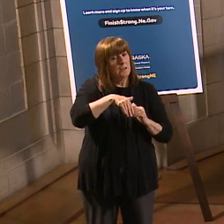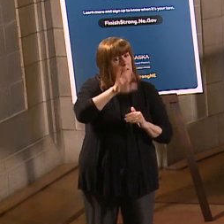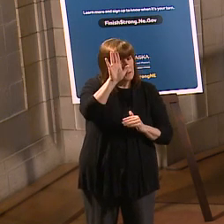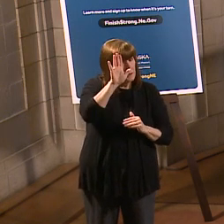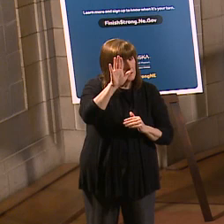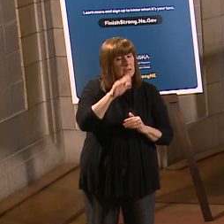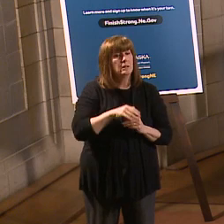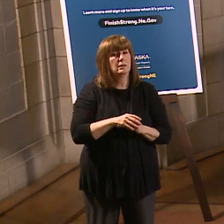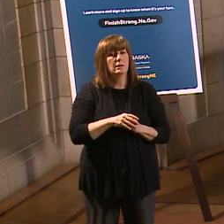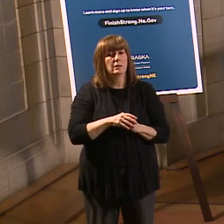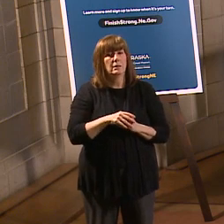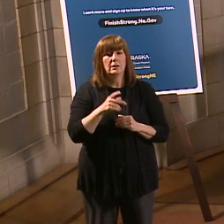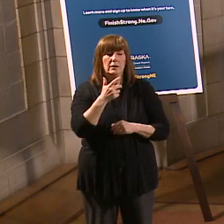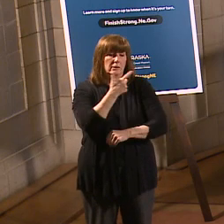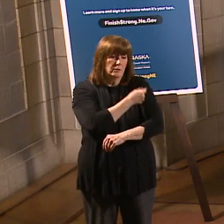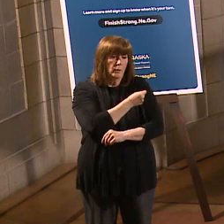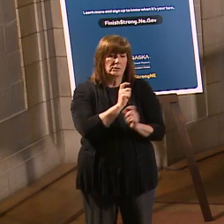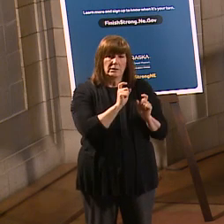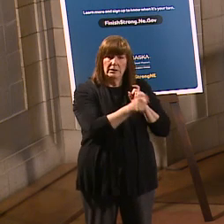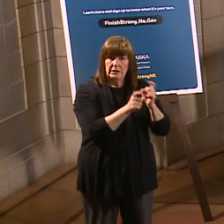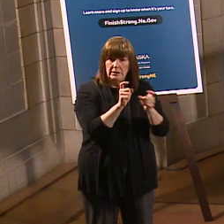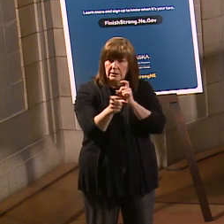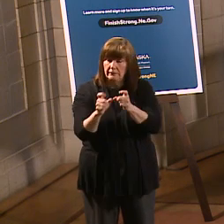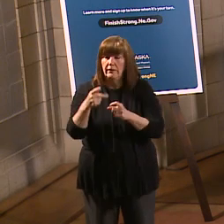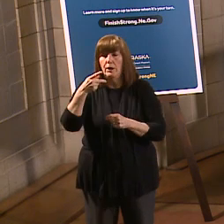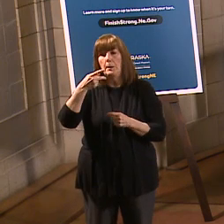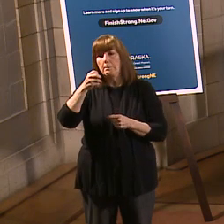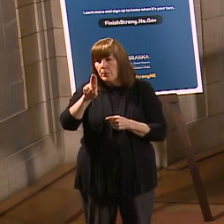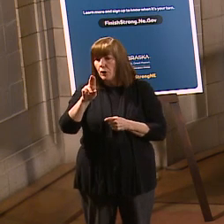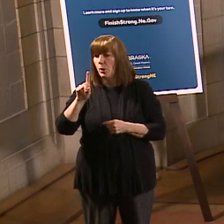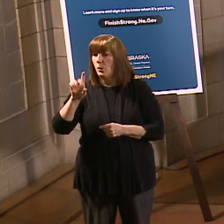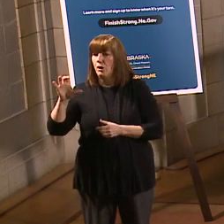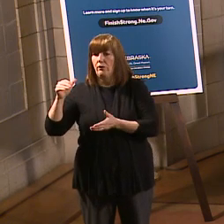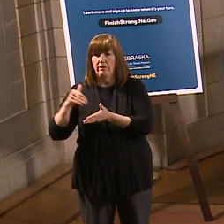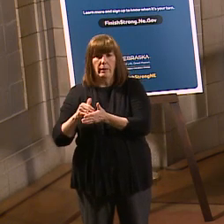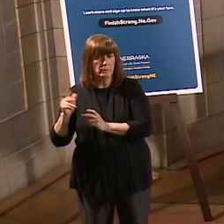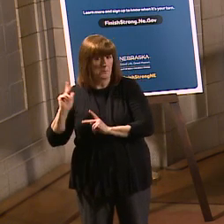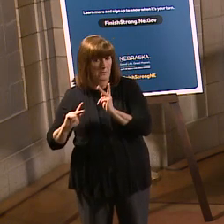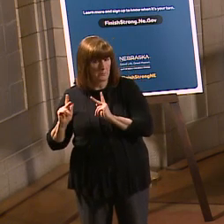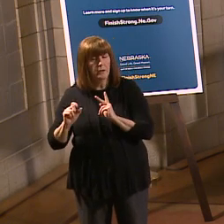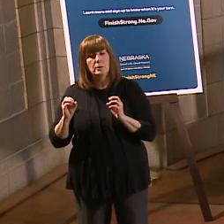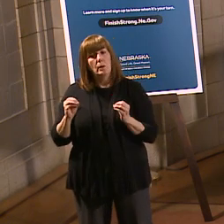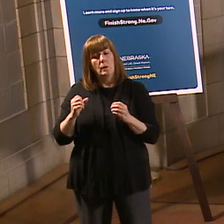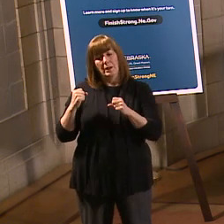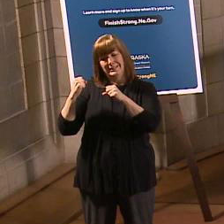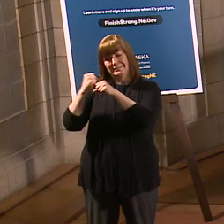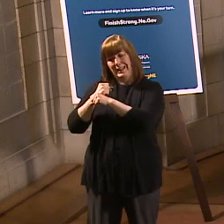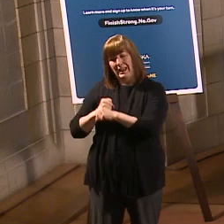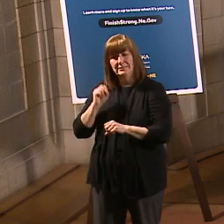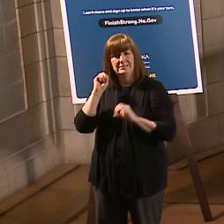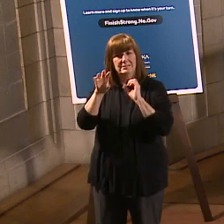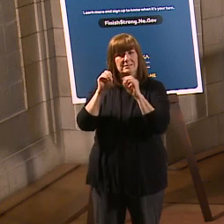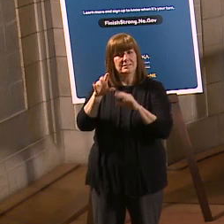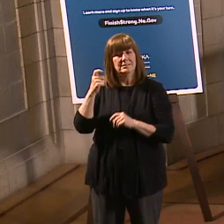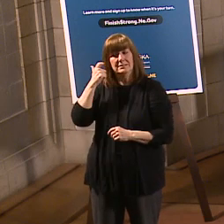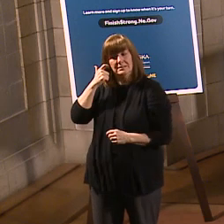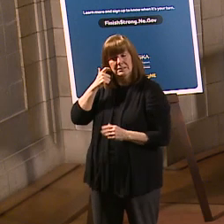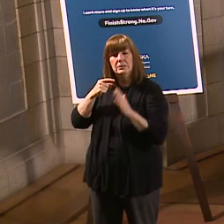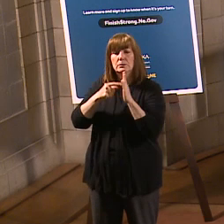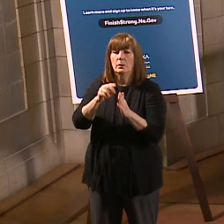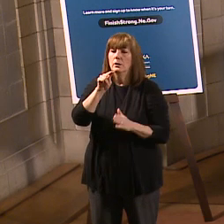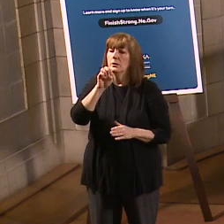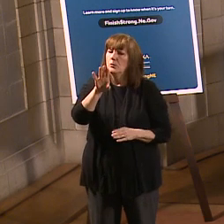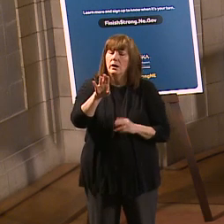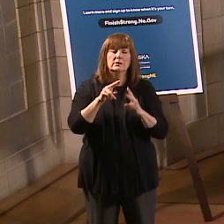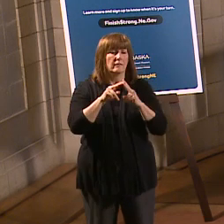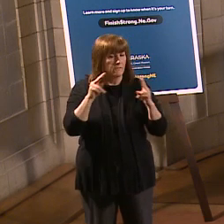a, doses administered to those folks per 100,000. So I gave a lot of those stats earlier that show that Nebraska ranks